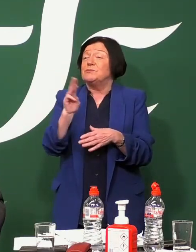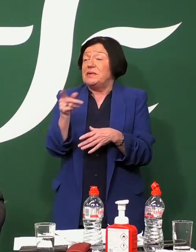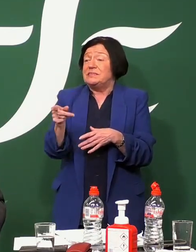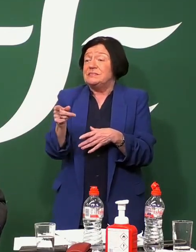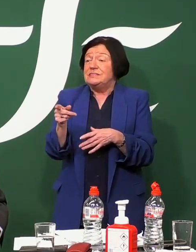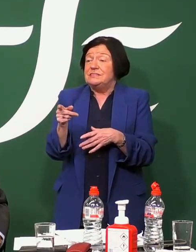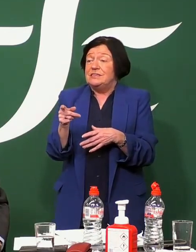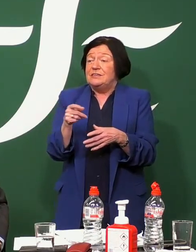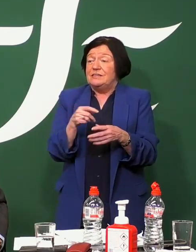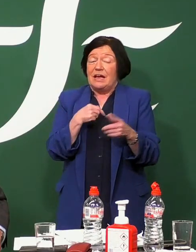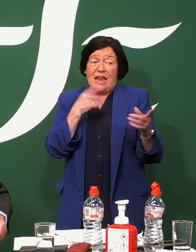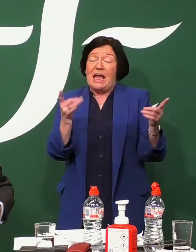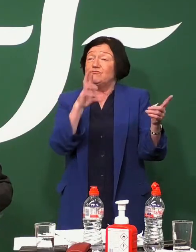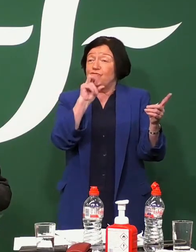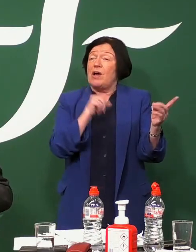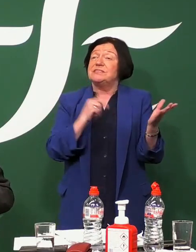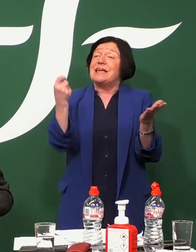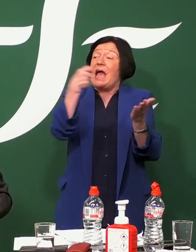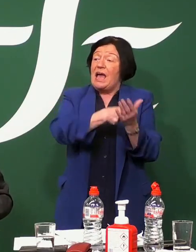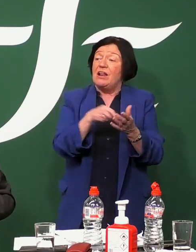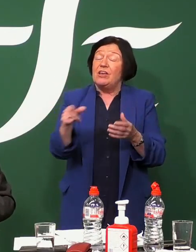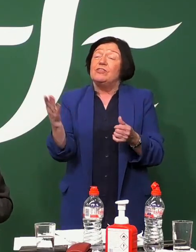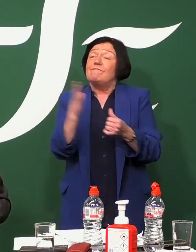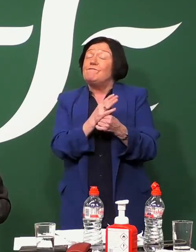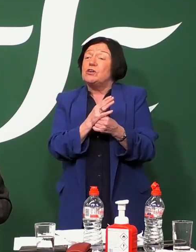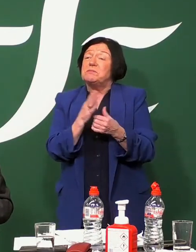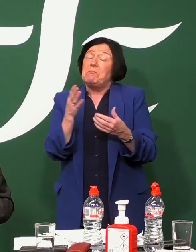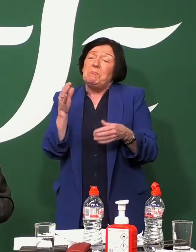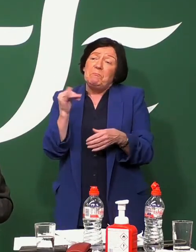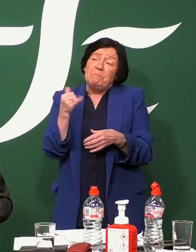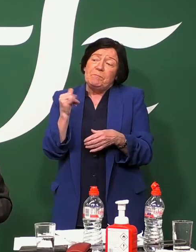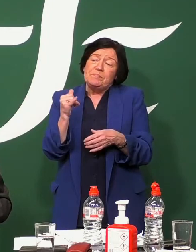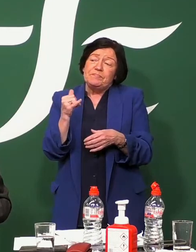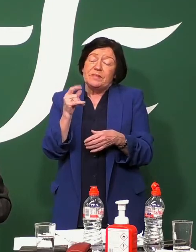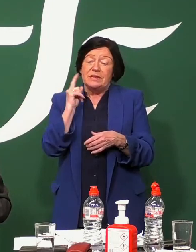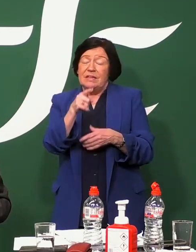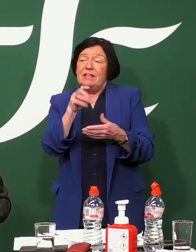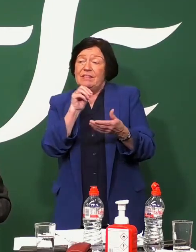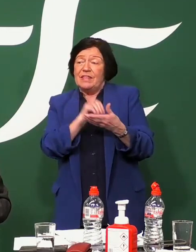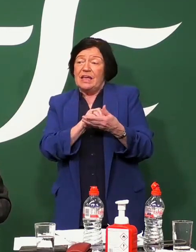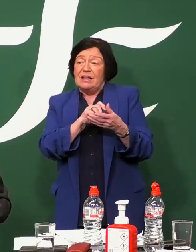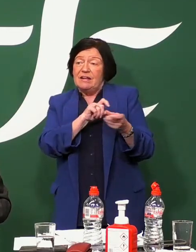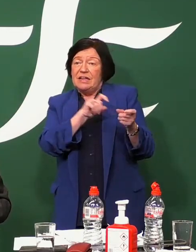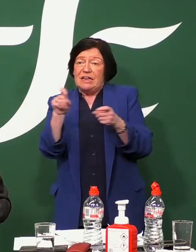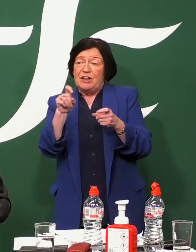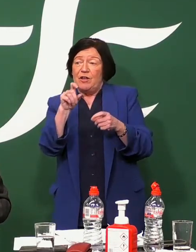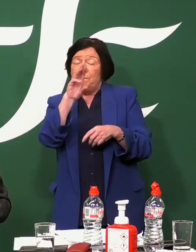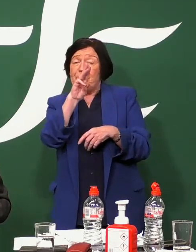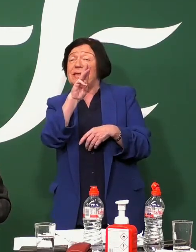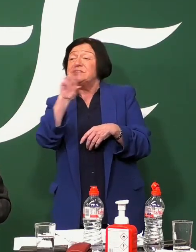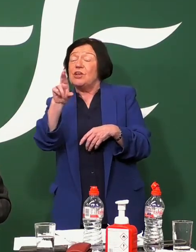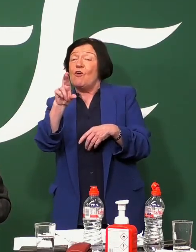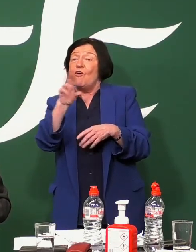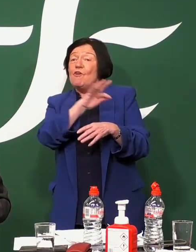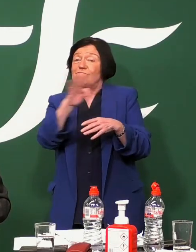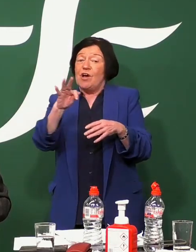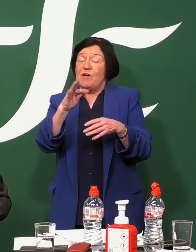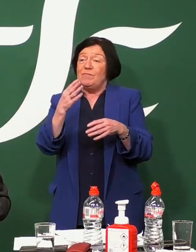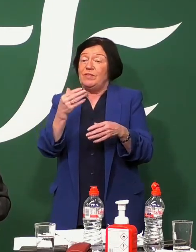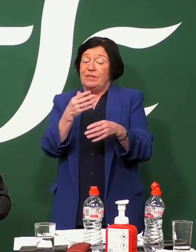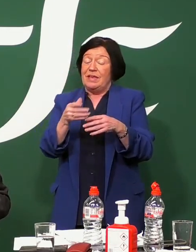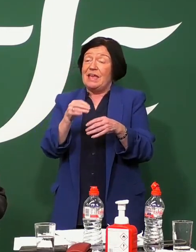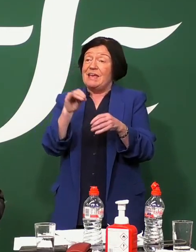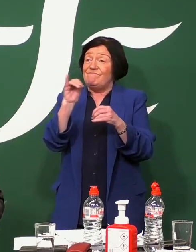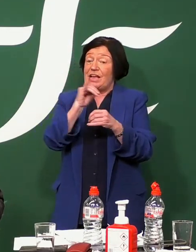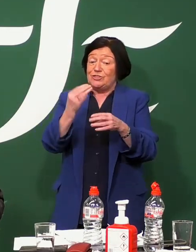might ask Ross to come in as well. That the first possibility is that they have residual PCR from the original infection.